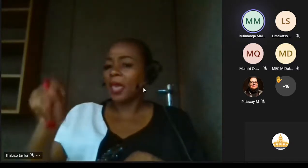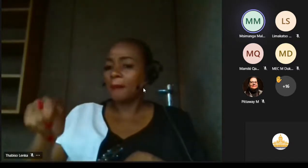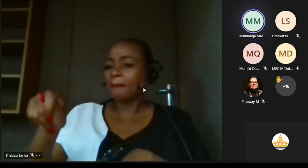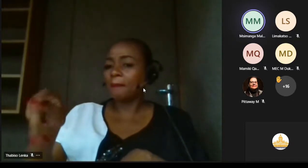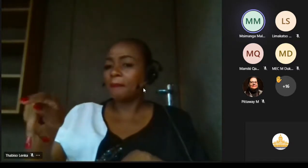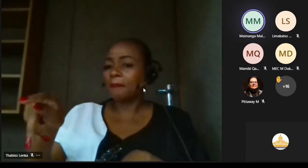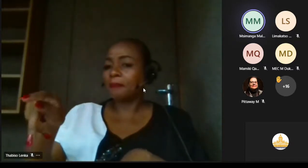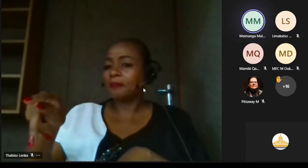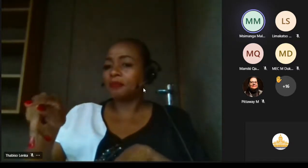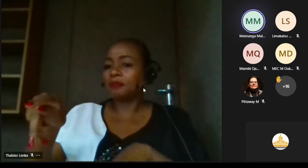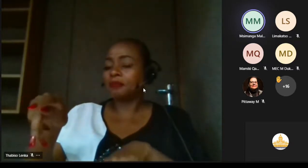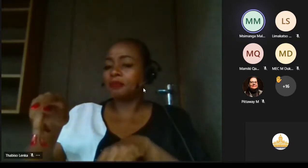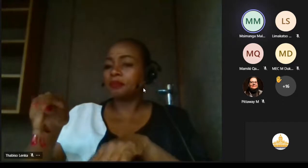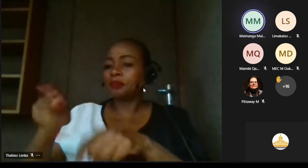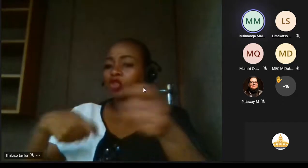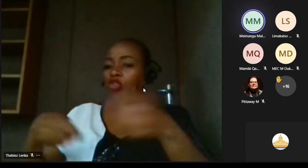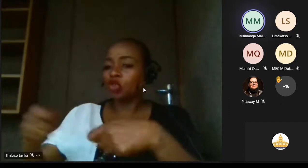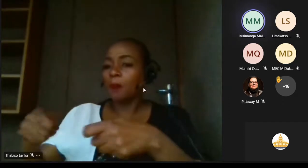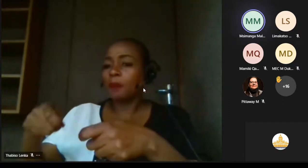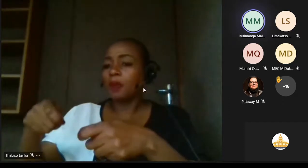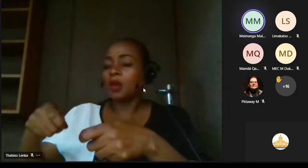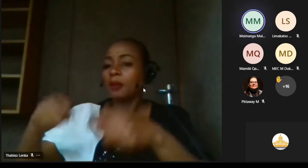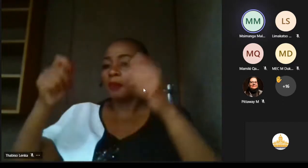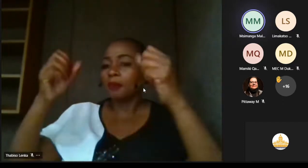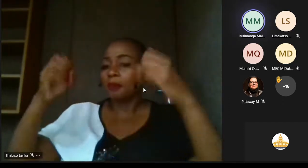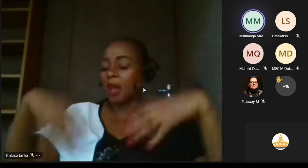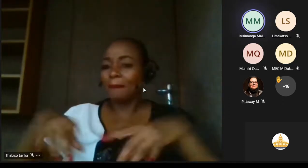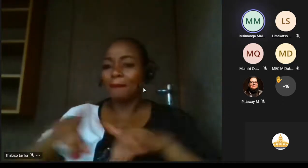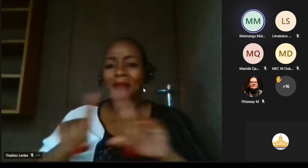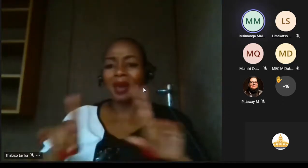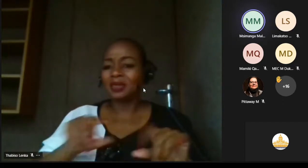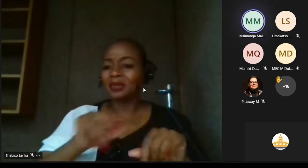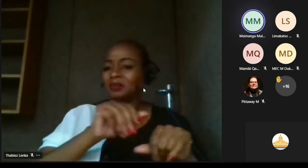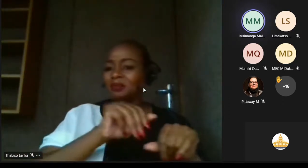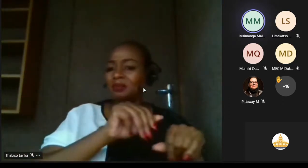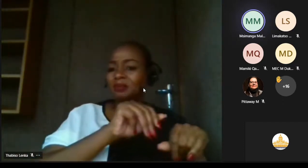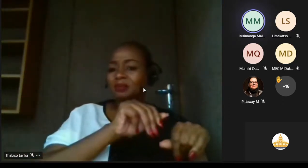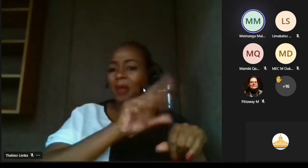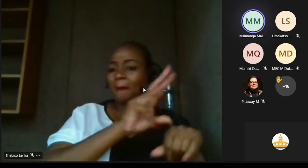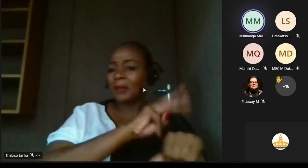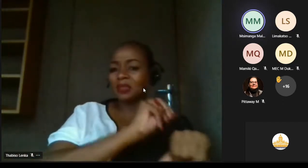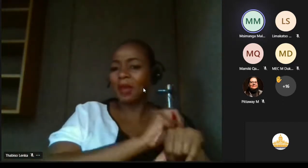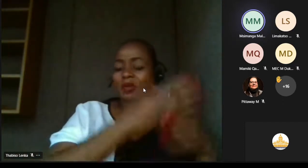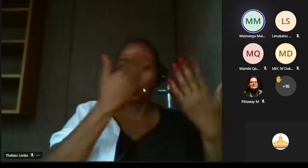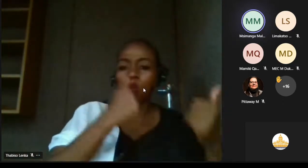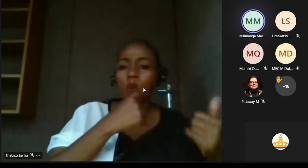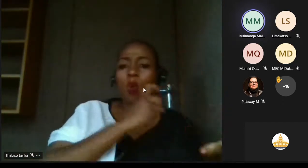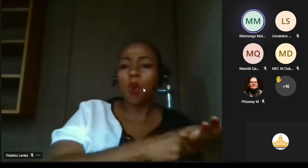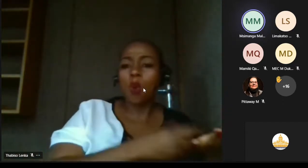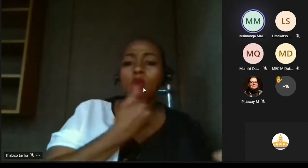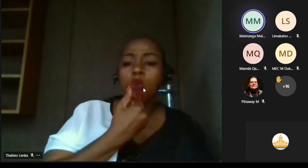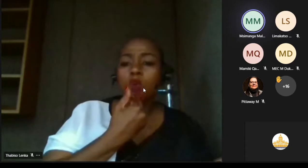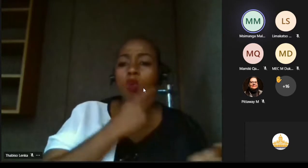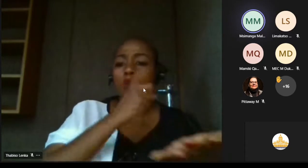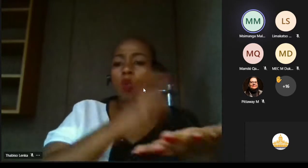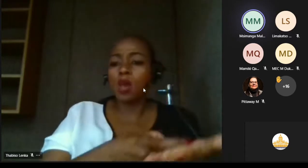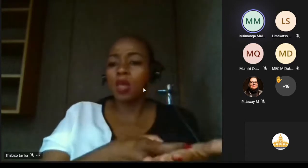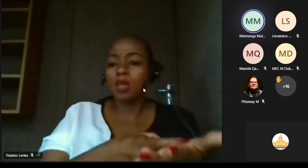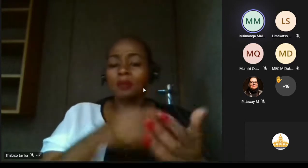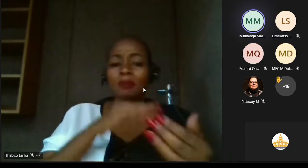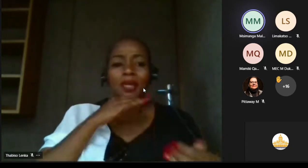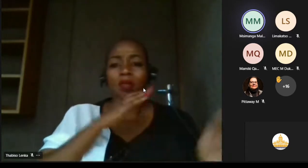mang o kolota bokae o kolota bokae masipale mmono ha o tseba hale gore mang o kolota bokae dikoloto di tla o re wa patala sekoloto